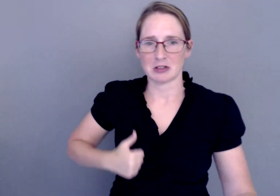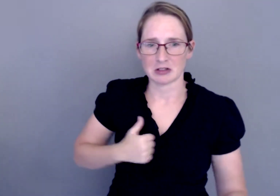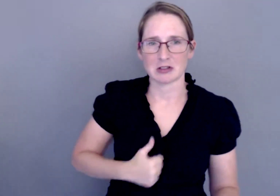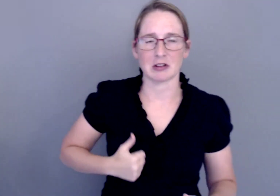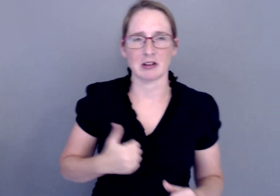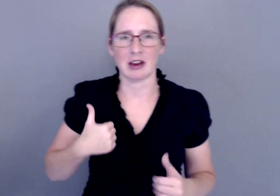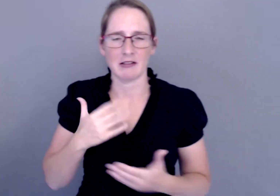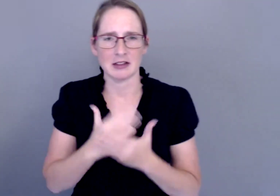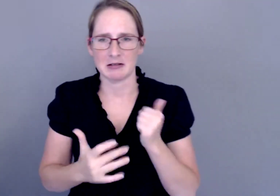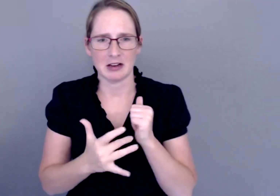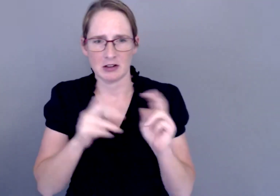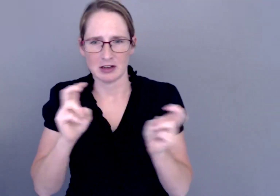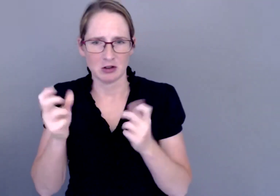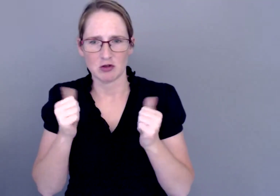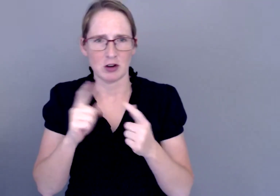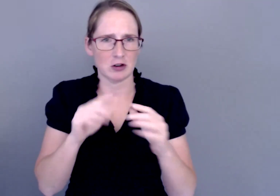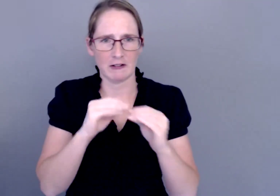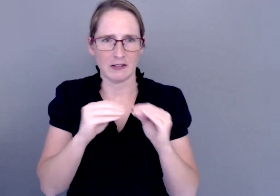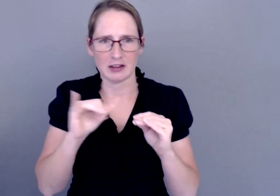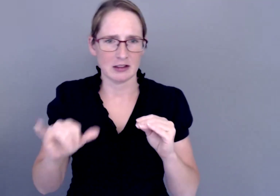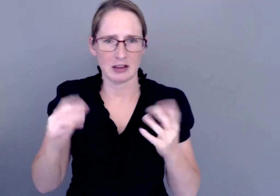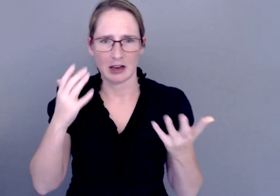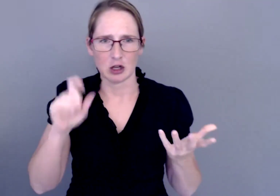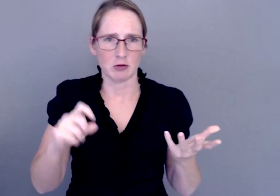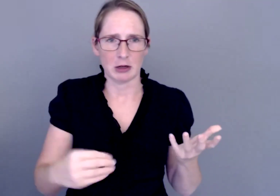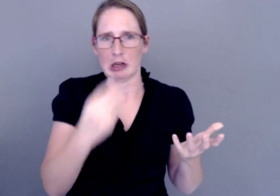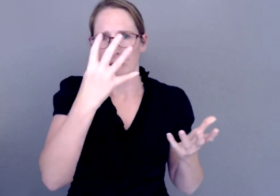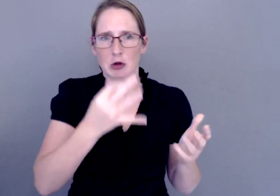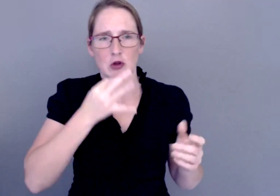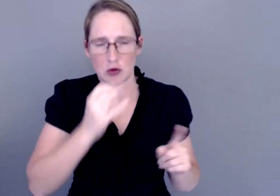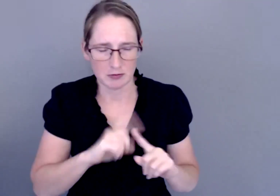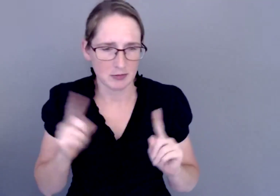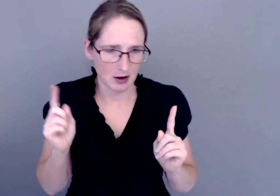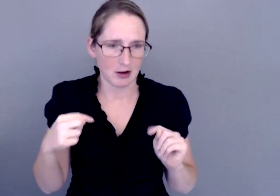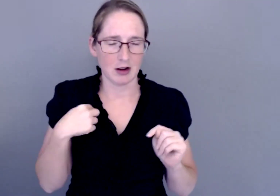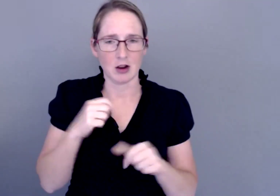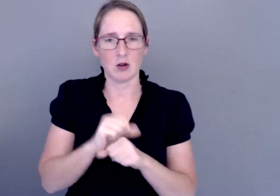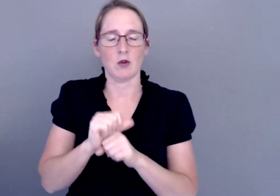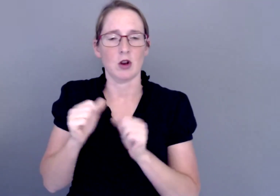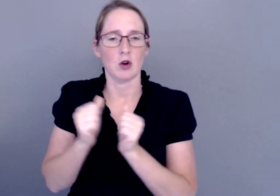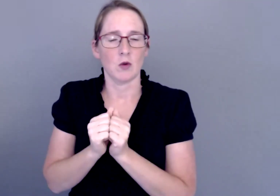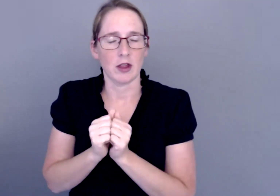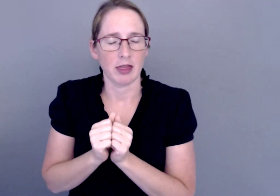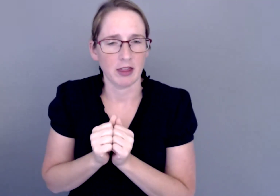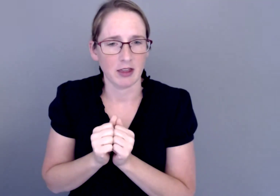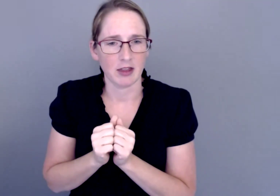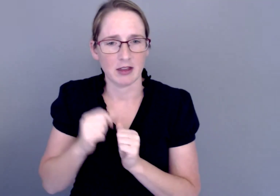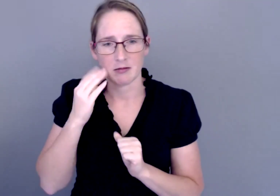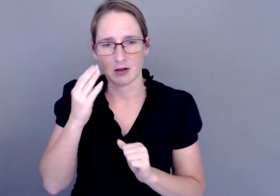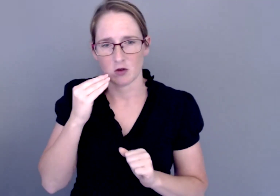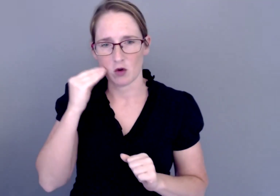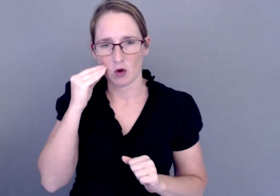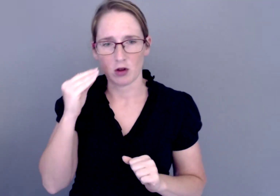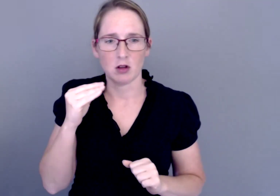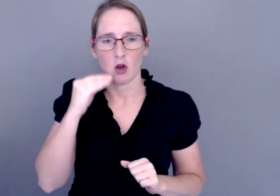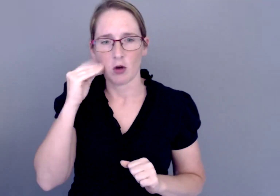some technical issues right now. I'm trying to fix them, and then I should be on camera soon. But I work with the Youth Experiencing Homelessness program. I'm